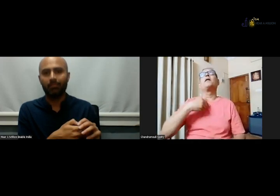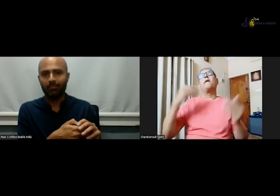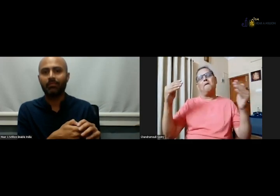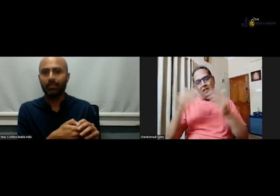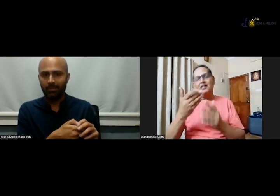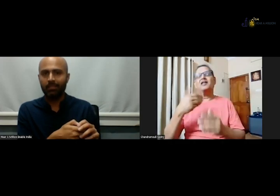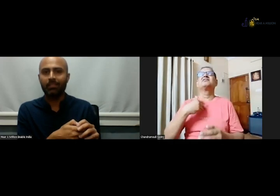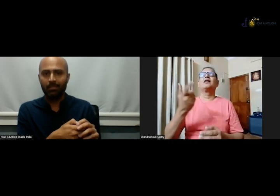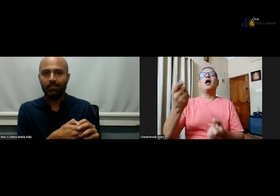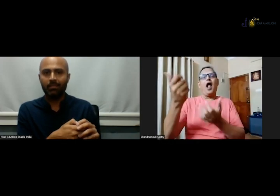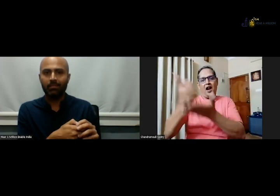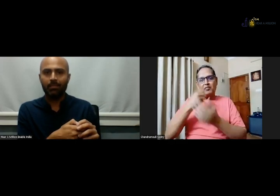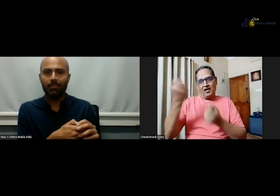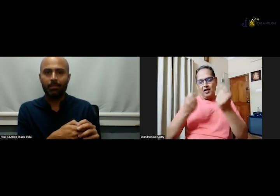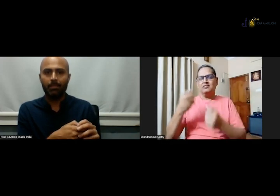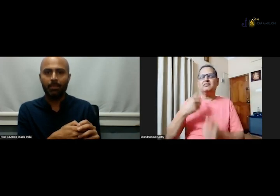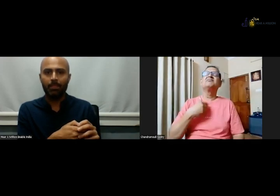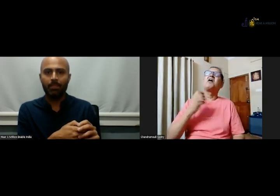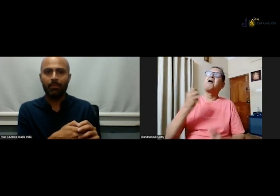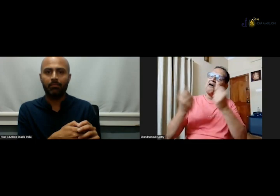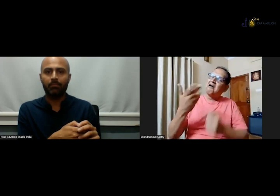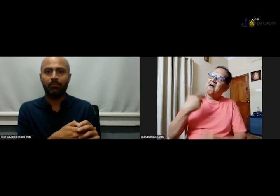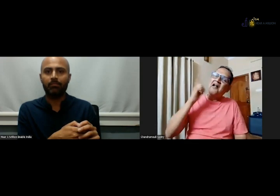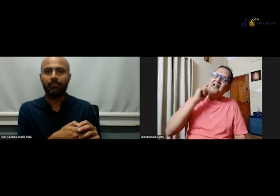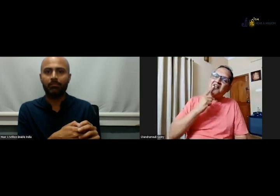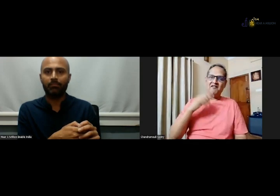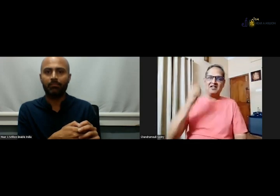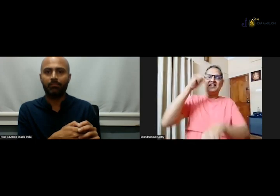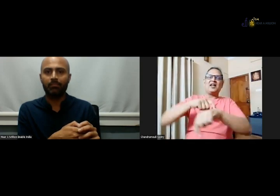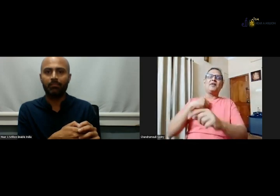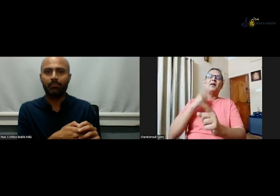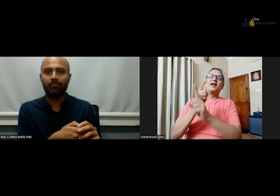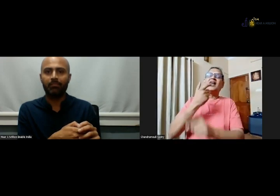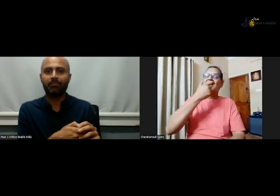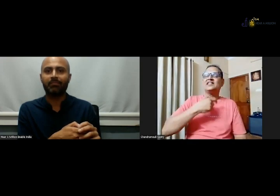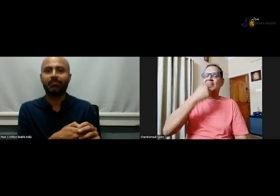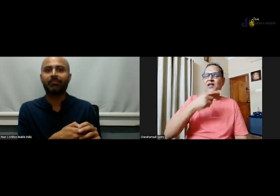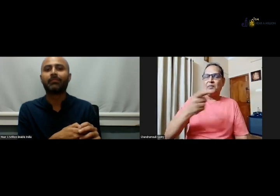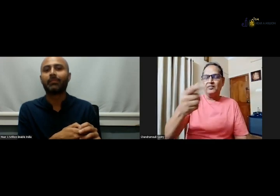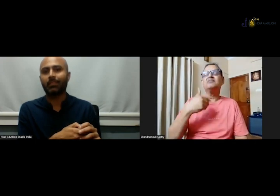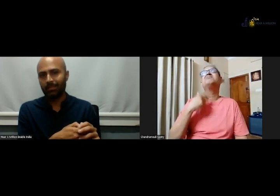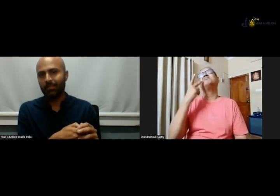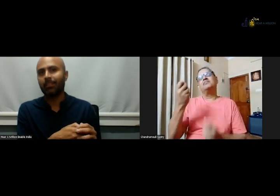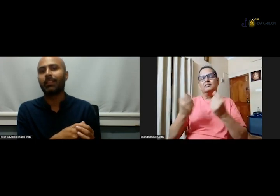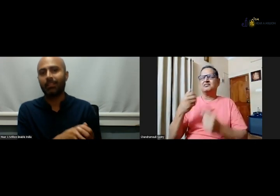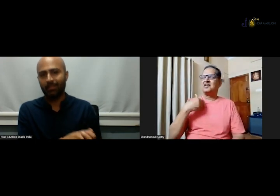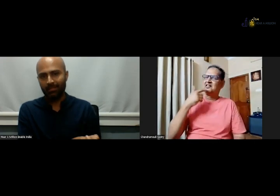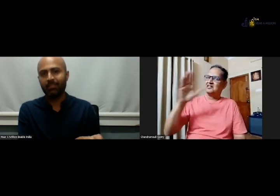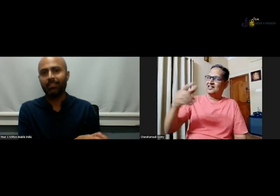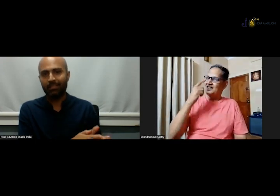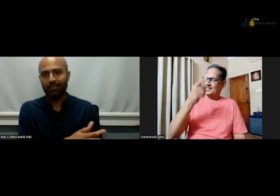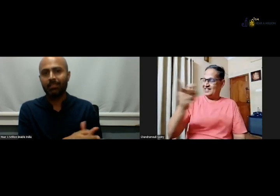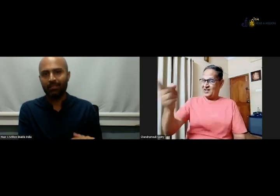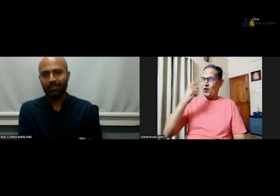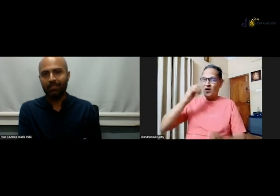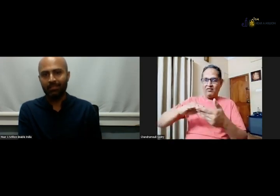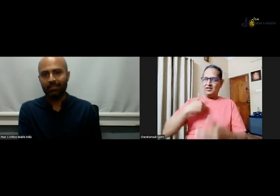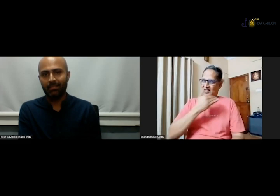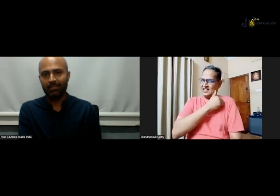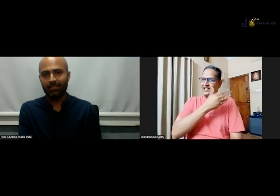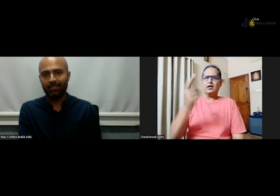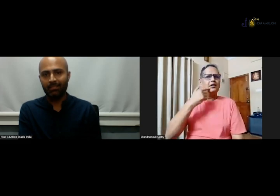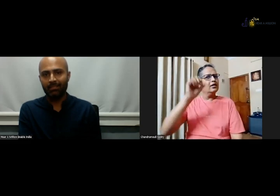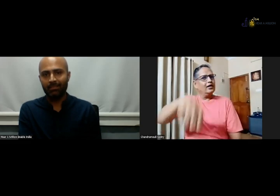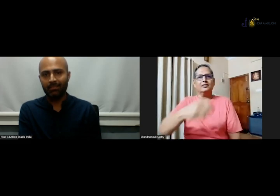house, and I met Yashdeep, Sudamini's husband, and she introduced him with me.